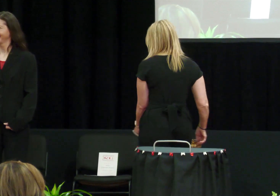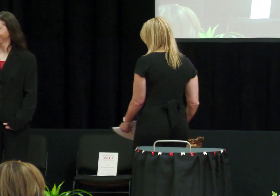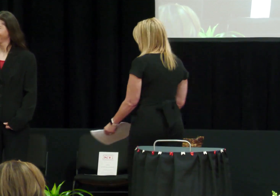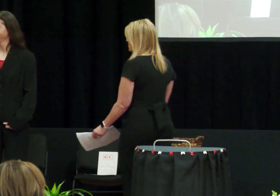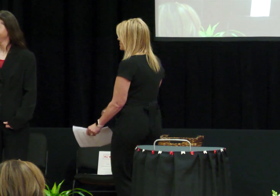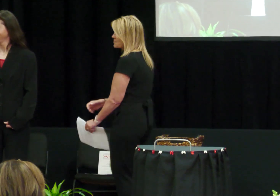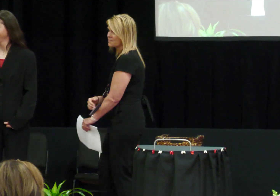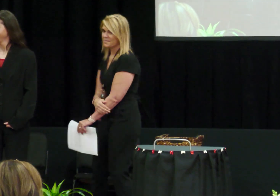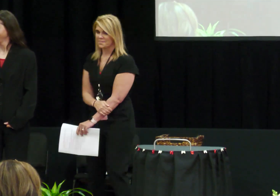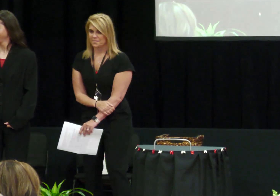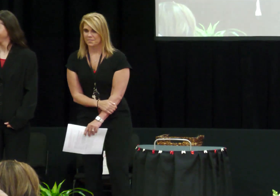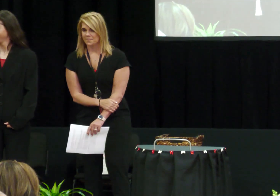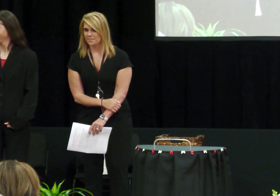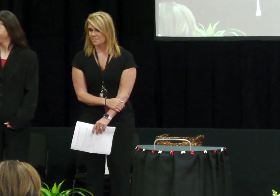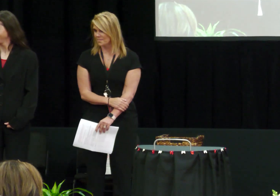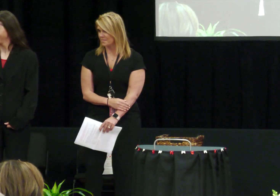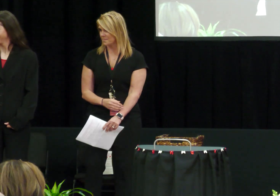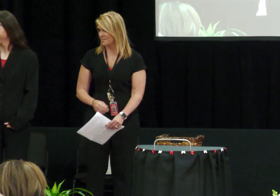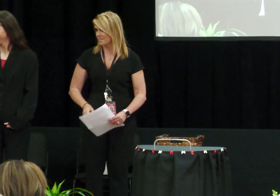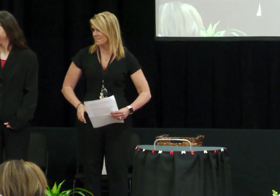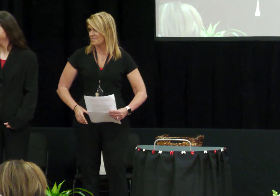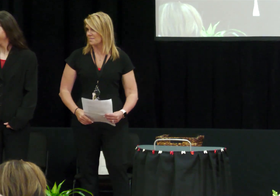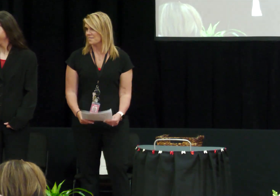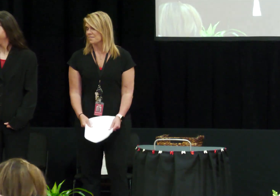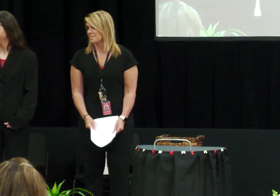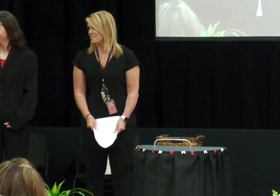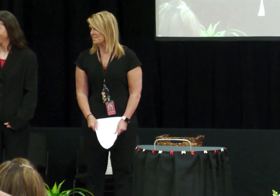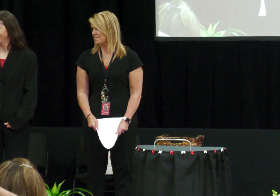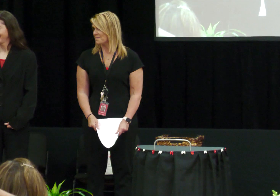Shamari and Mariah make their way up to the stage.